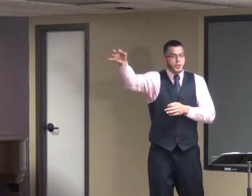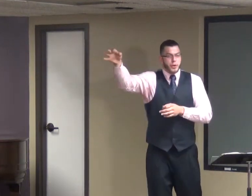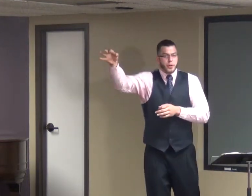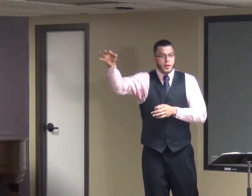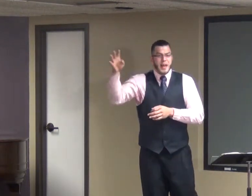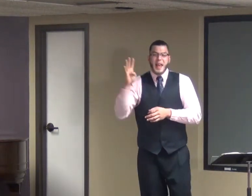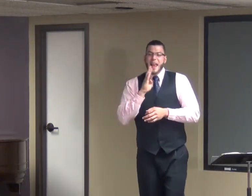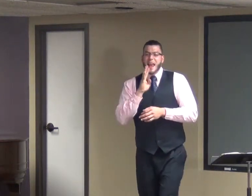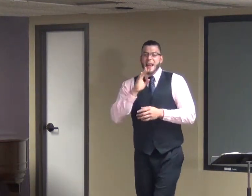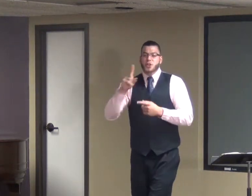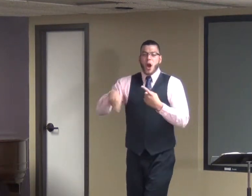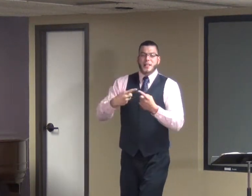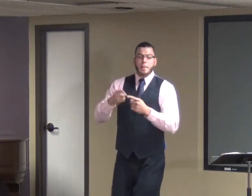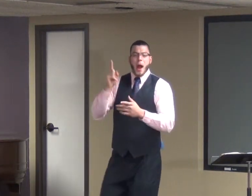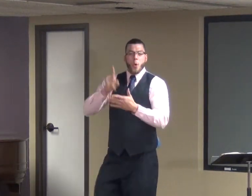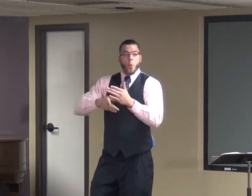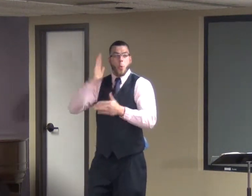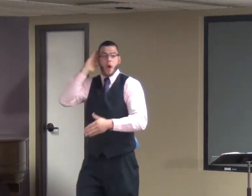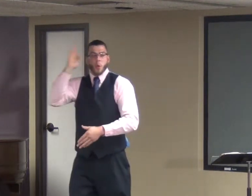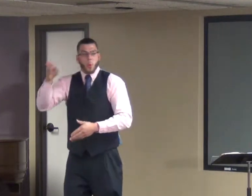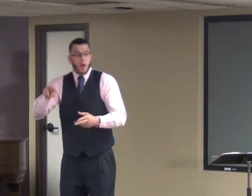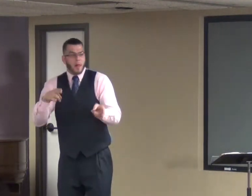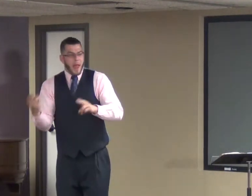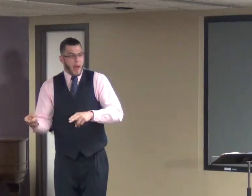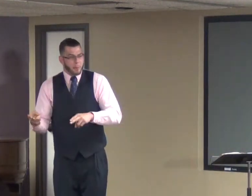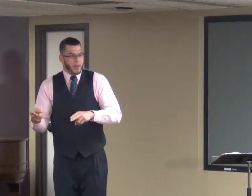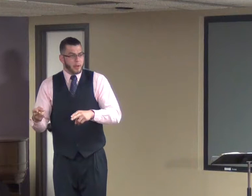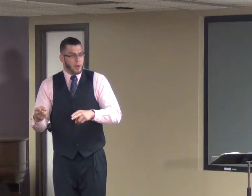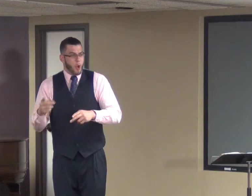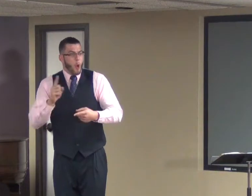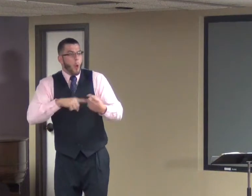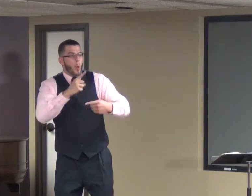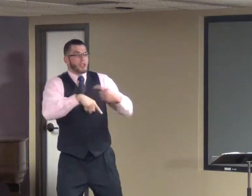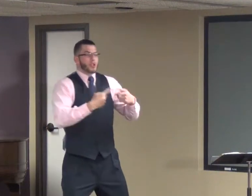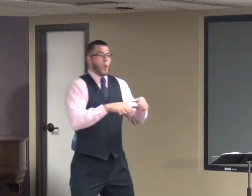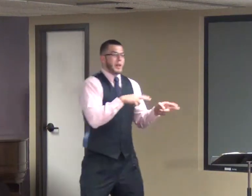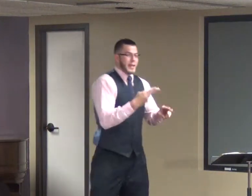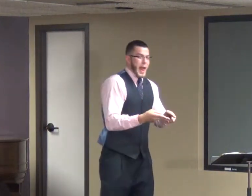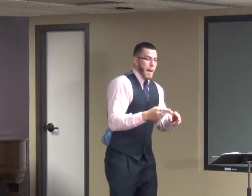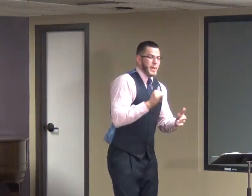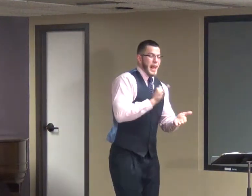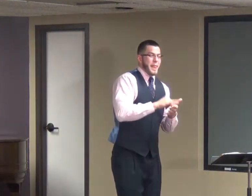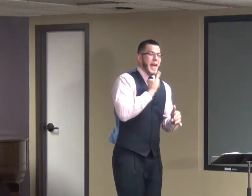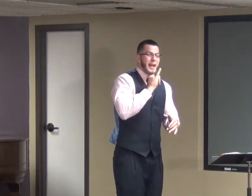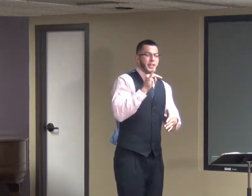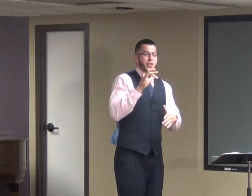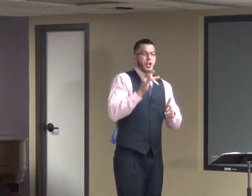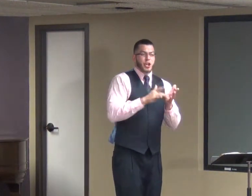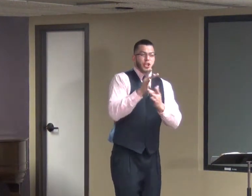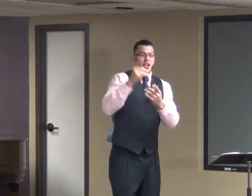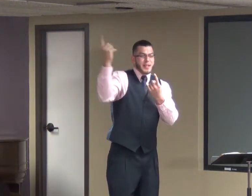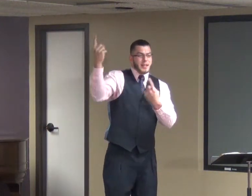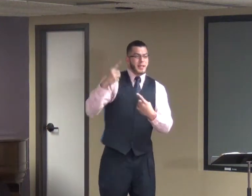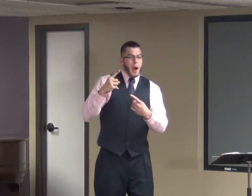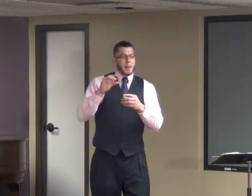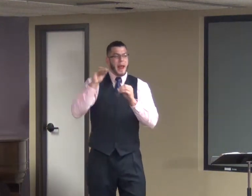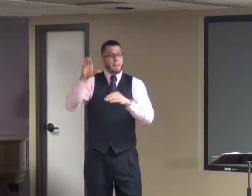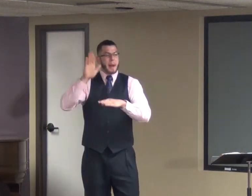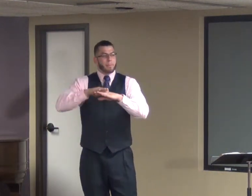future. It talks about what will happen, what's going to happen, and that is Jesus coming and being put